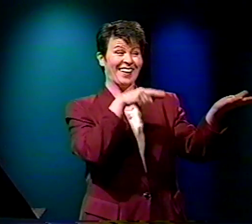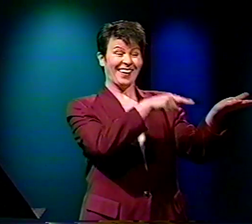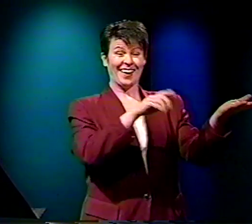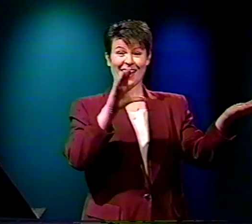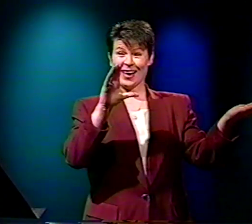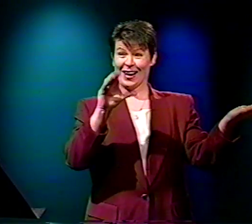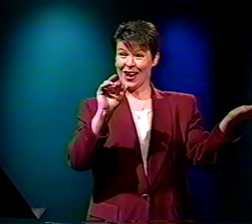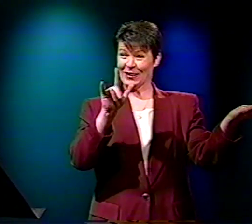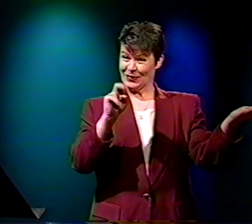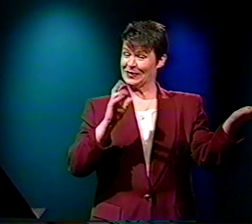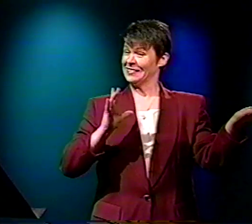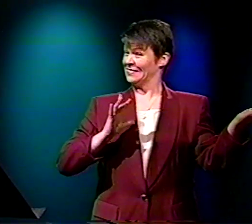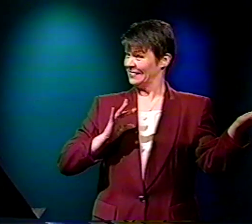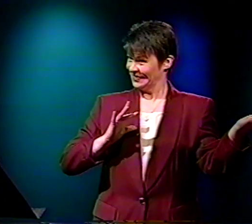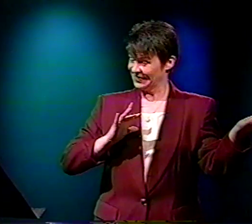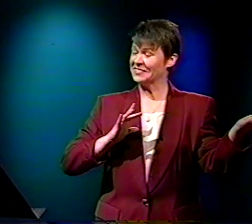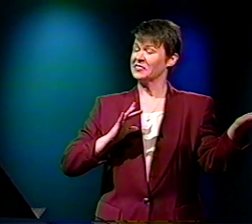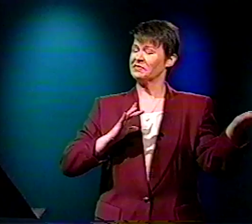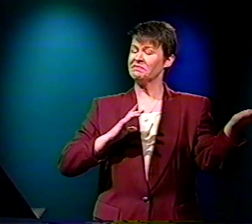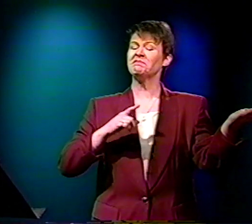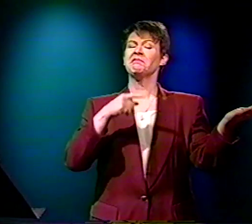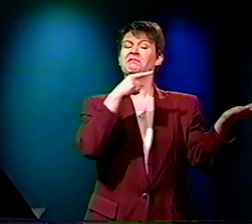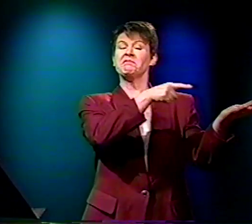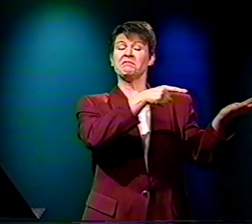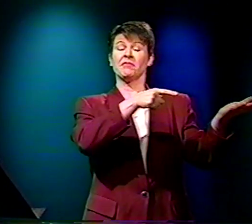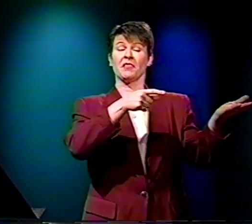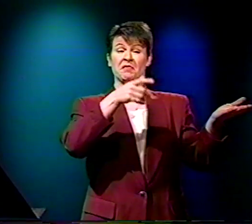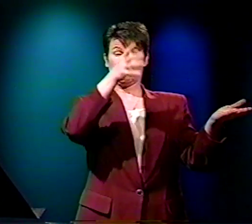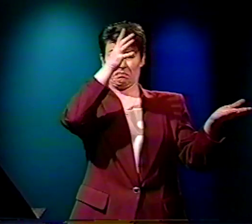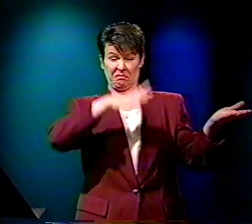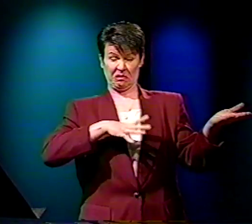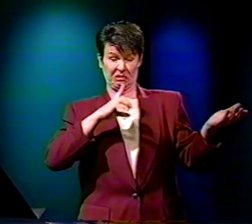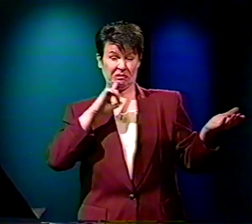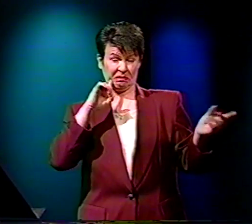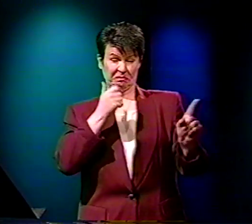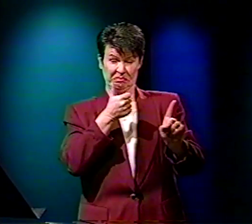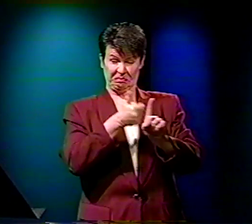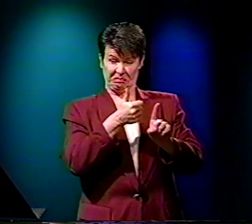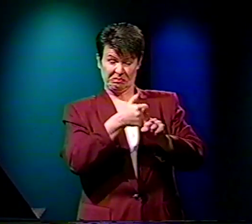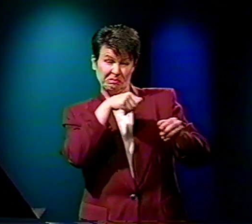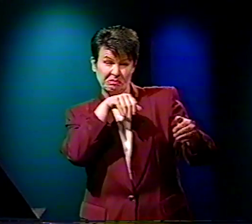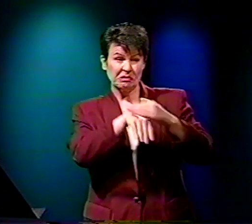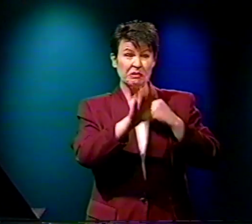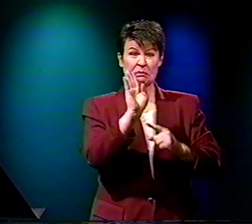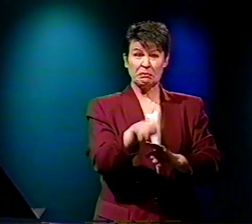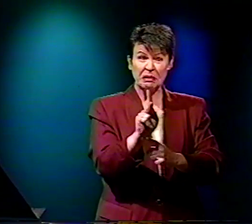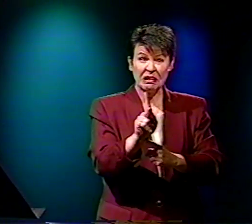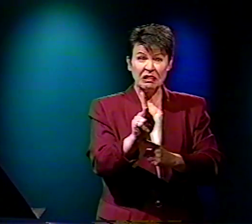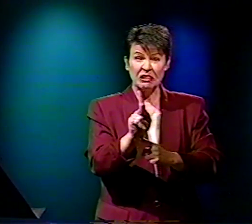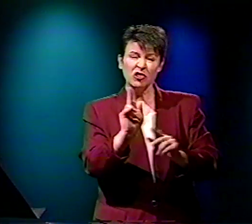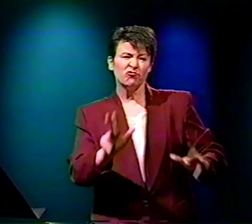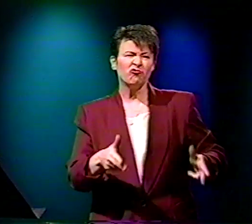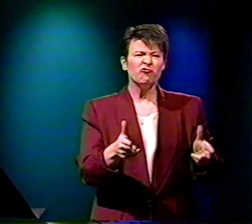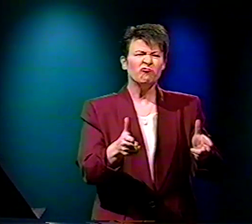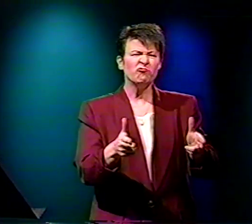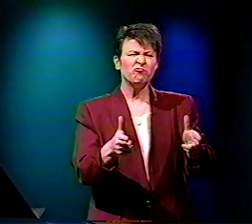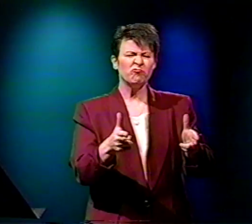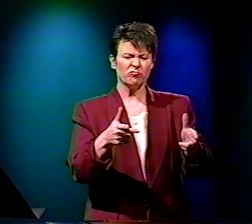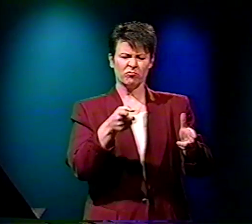All right, here in the cartoon, I think this is a really good example, because here we have a deaf man who has gone into a bank and